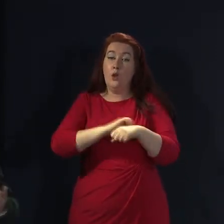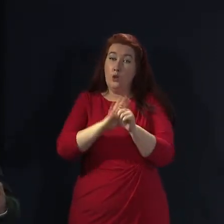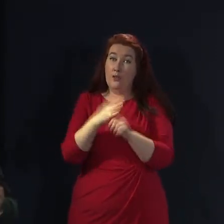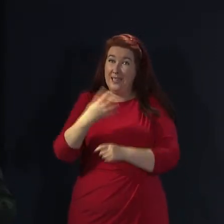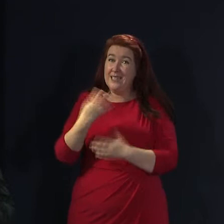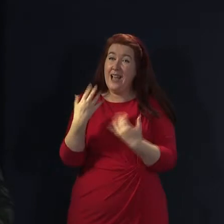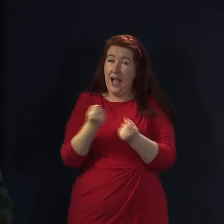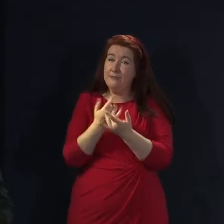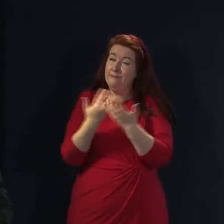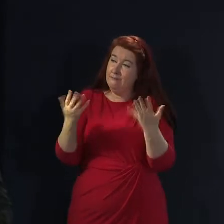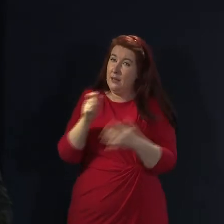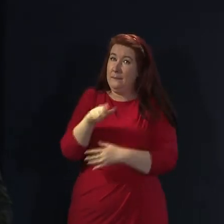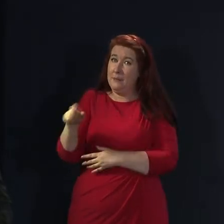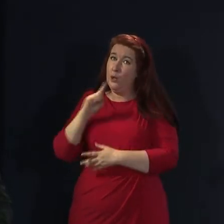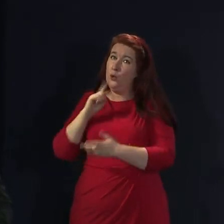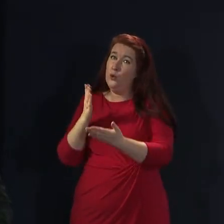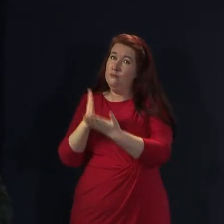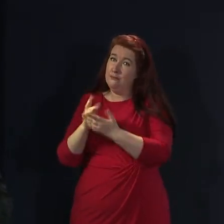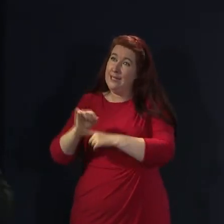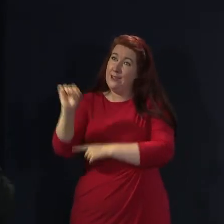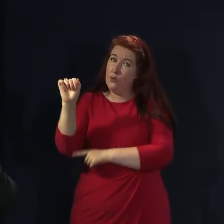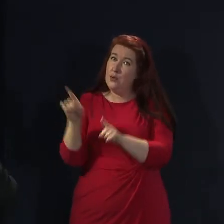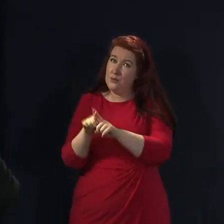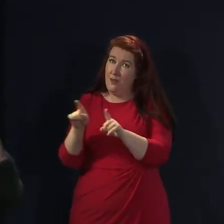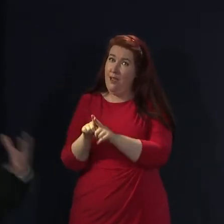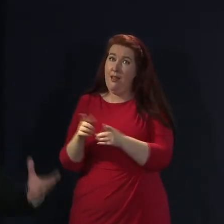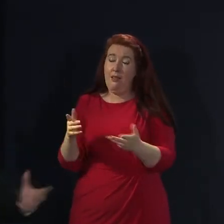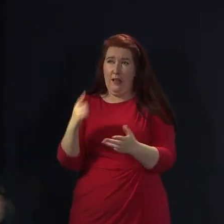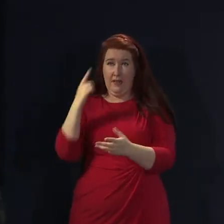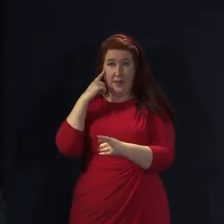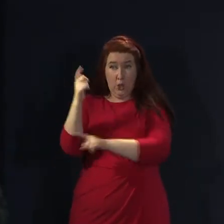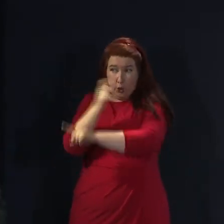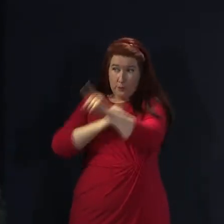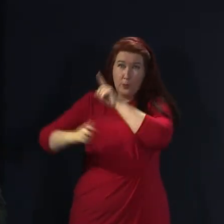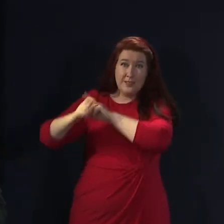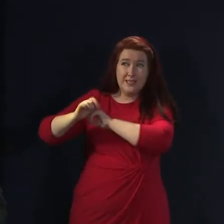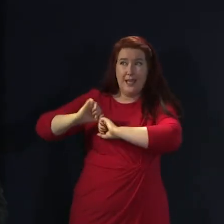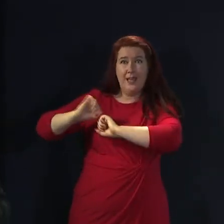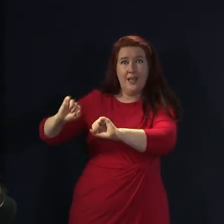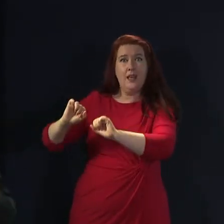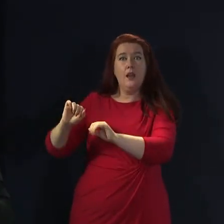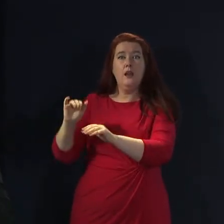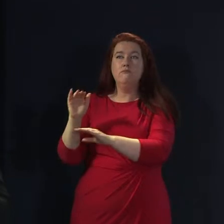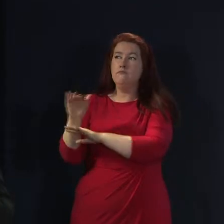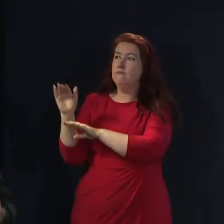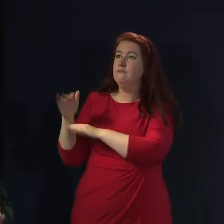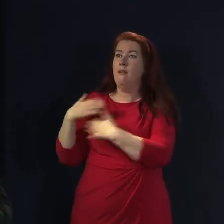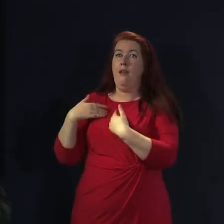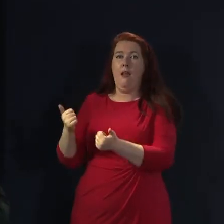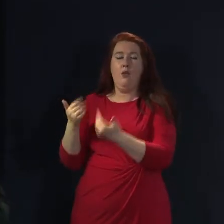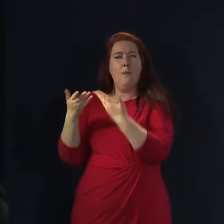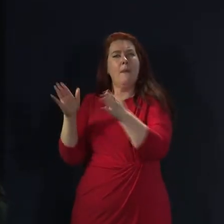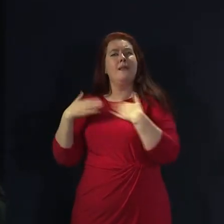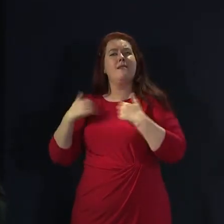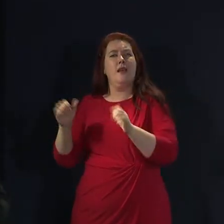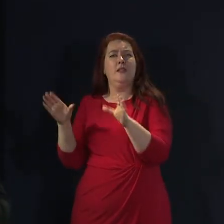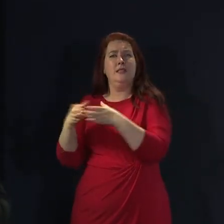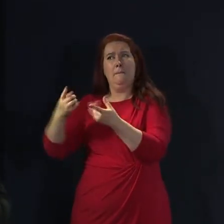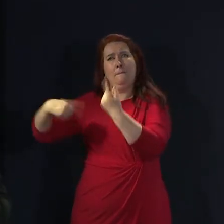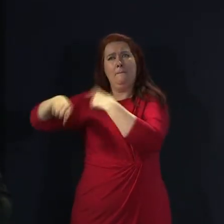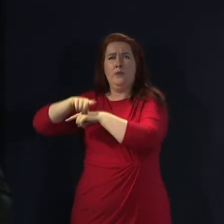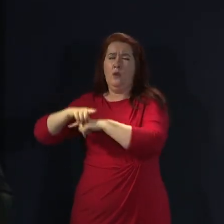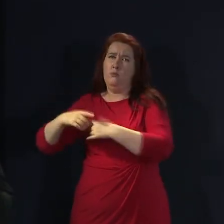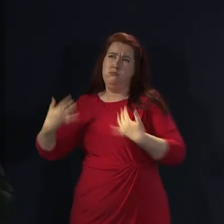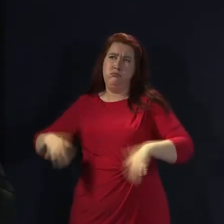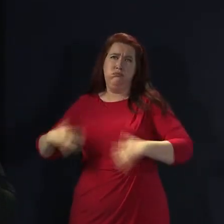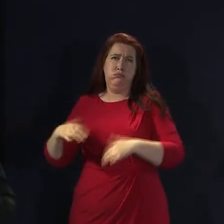forgotten heroes that are about the system, across our community healthcare services, and particularly in our public health teams, who've been